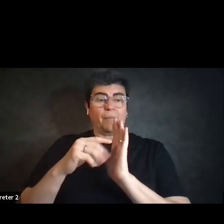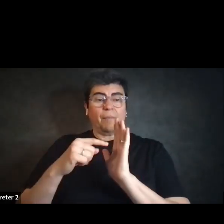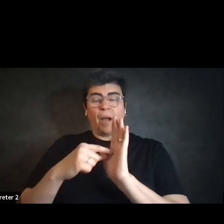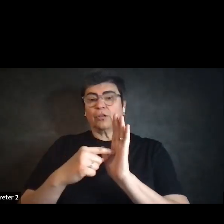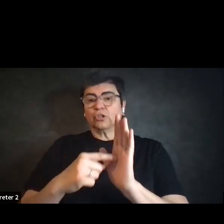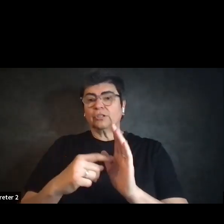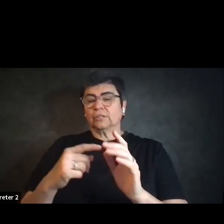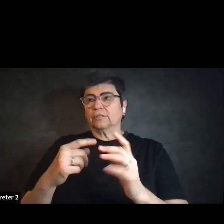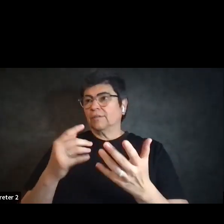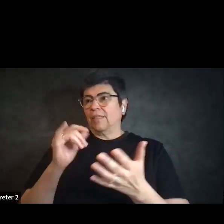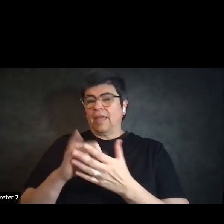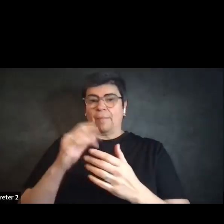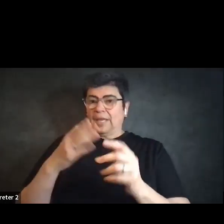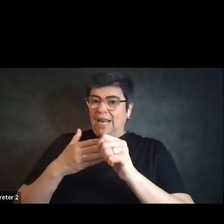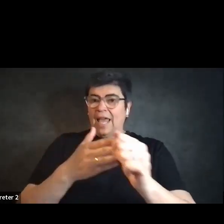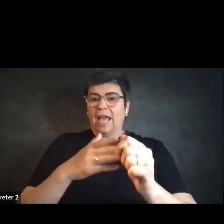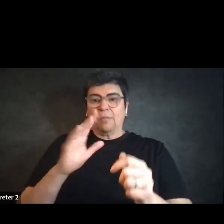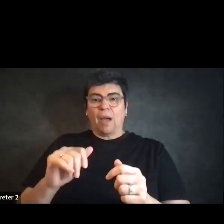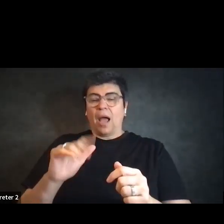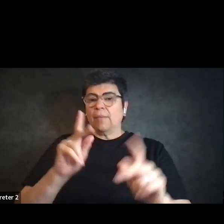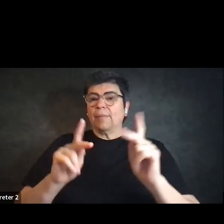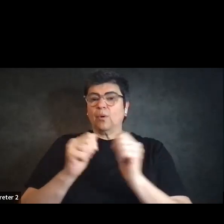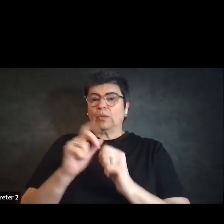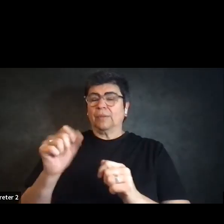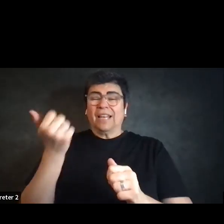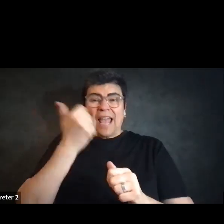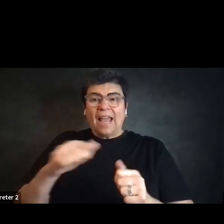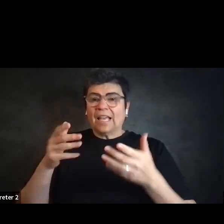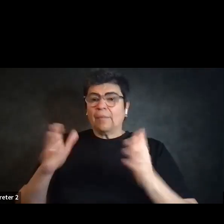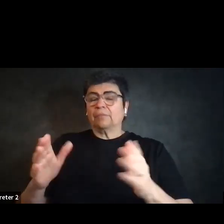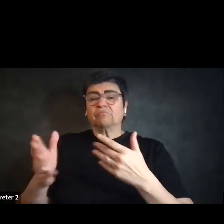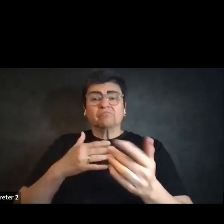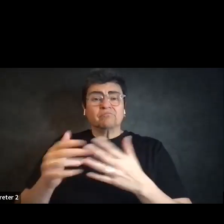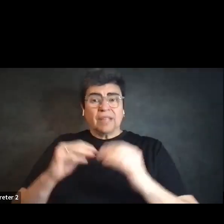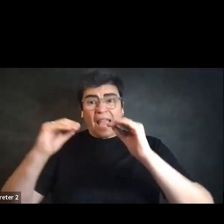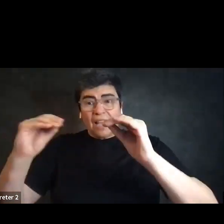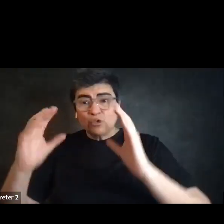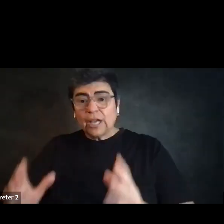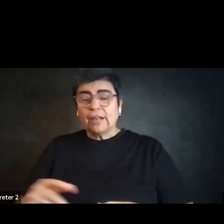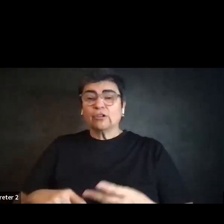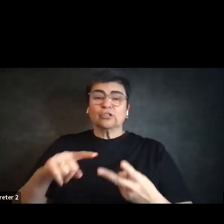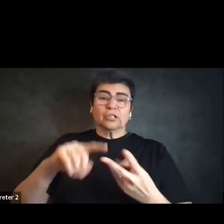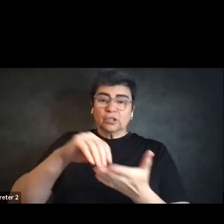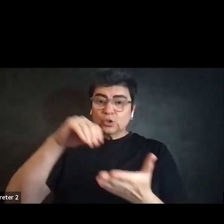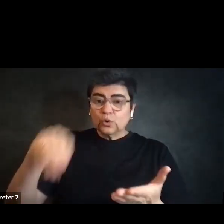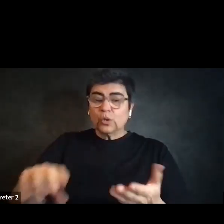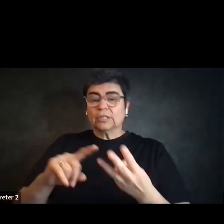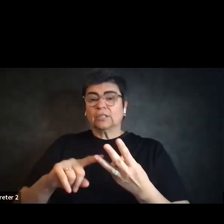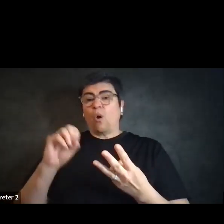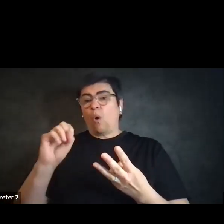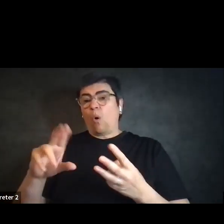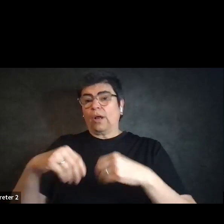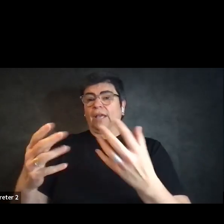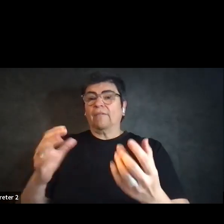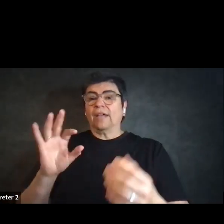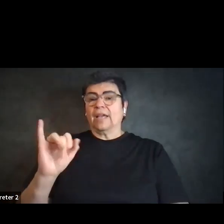with disabilities in any capacity, be it in the form of educators or the students, or by giving inputs